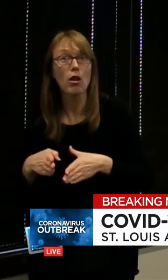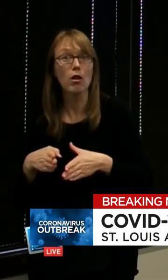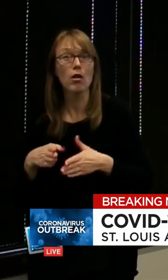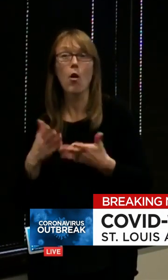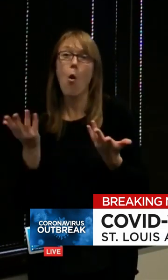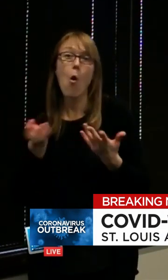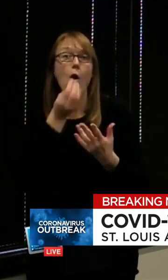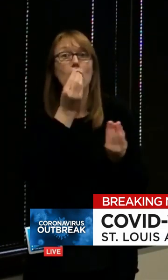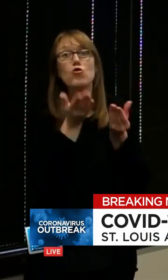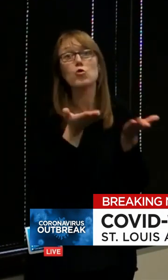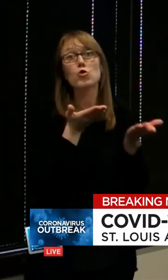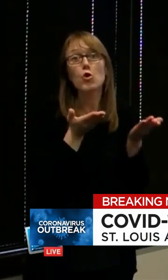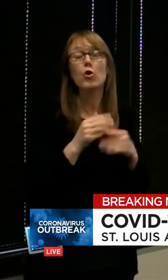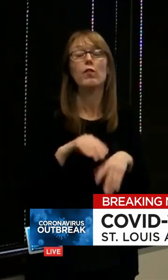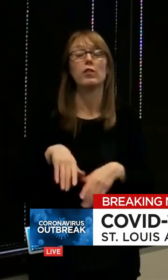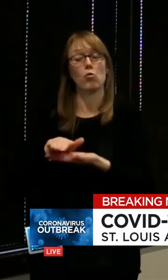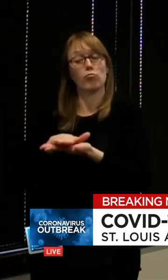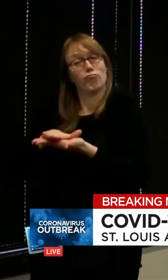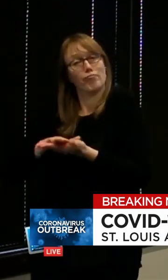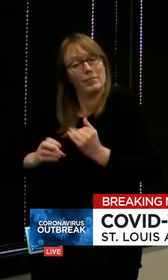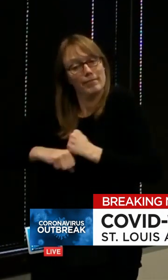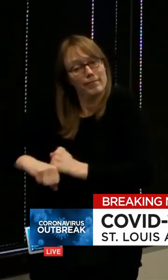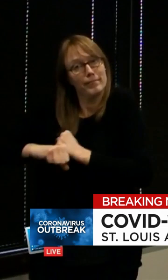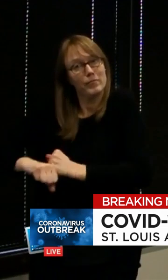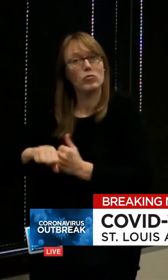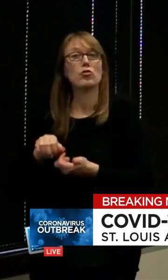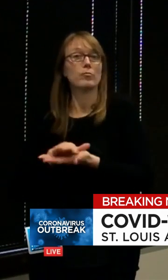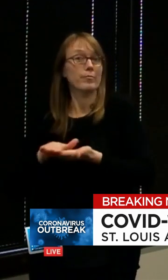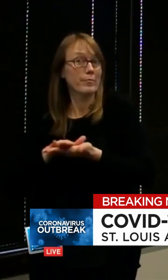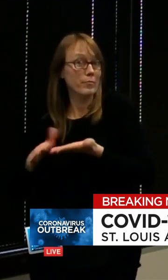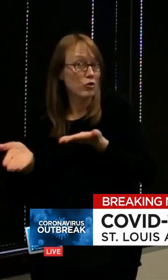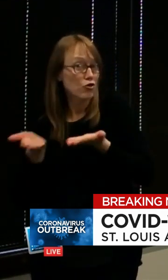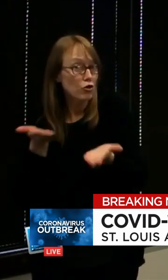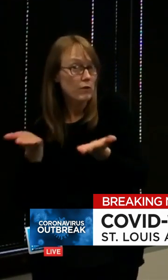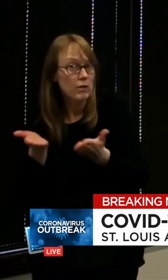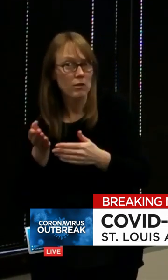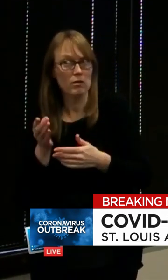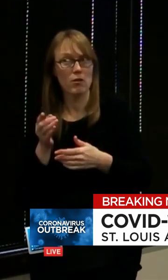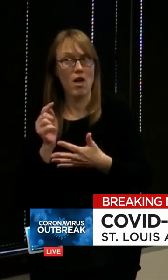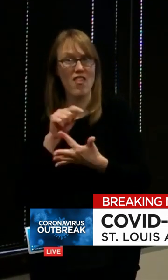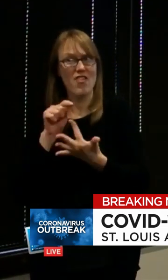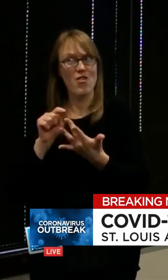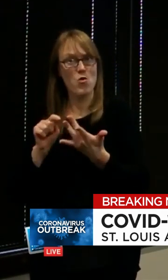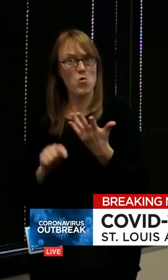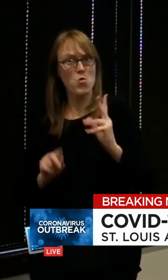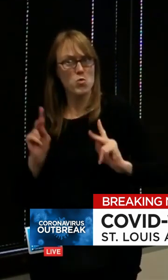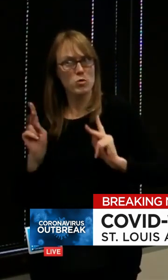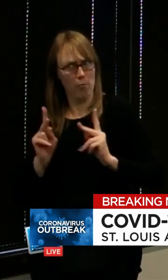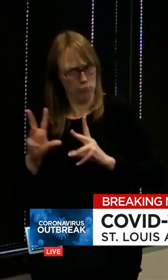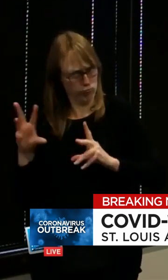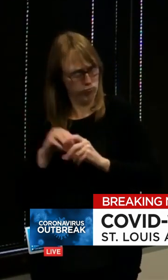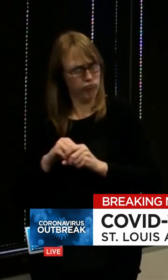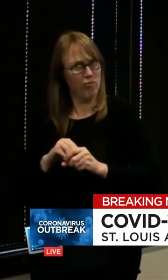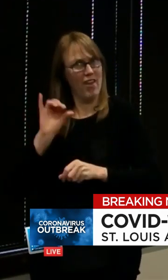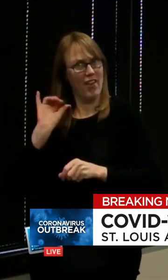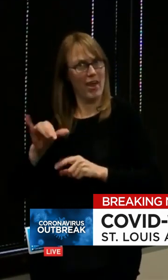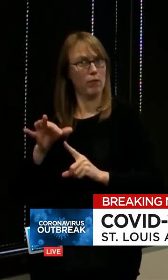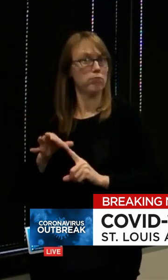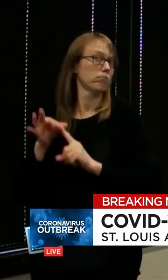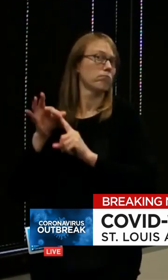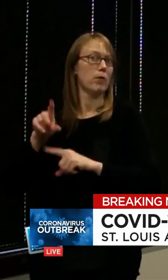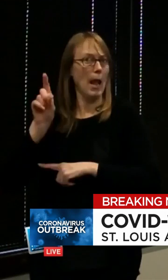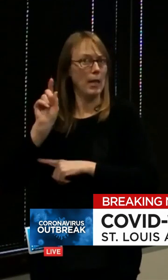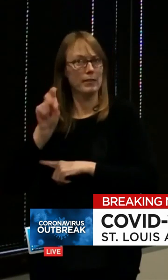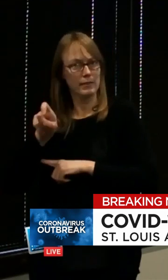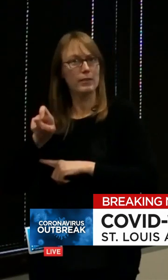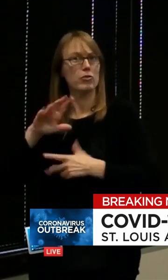food service or in janitorial services, they're all part of that community. And so if you know somebody that does that, reach out to them.